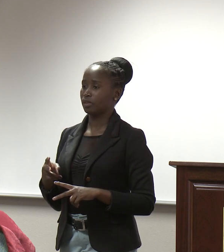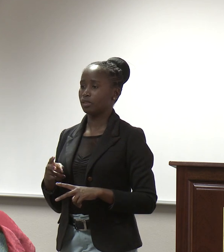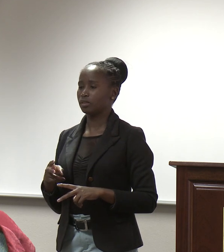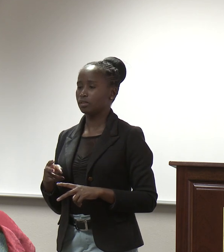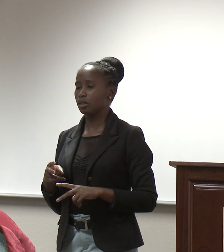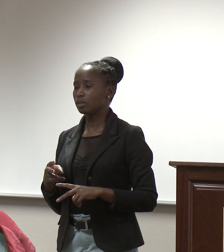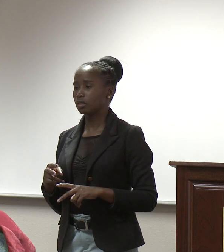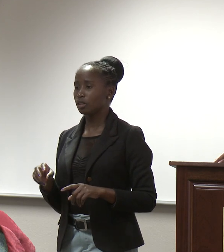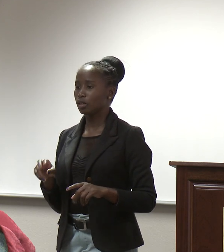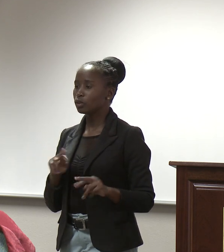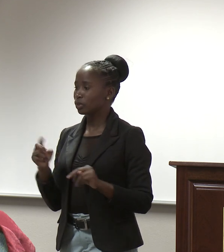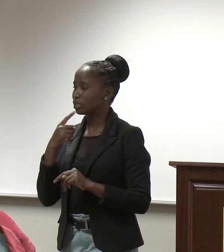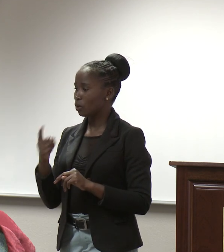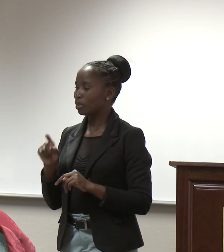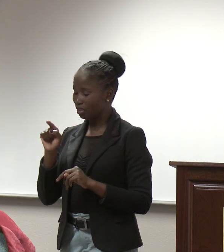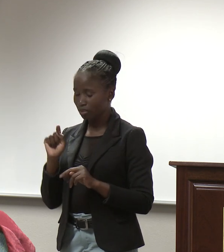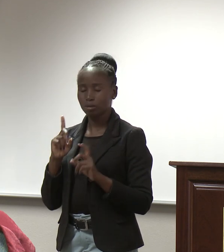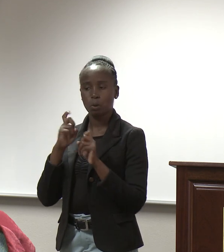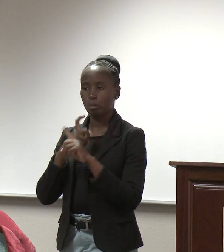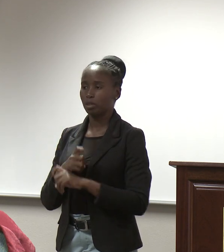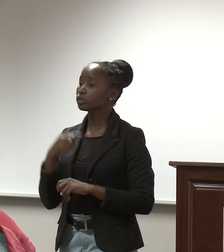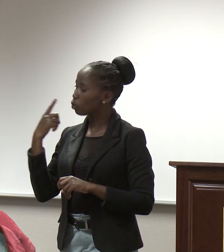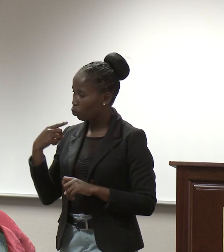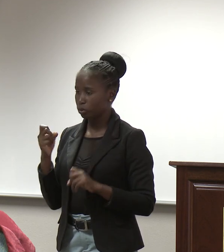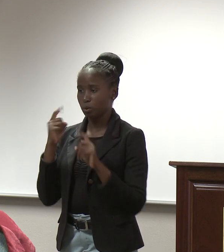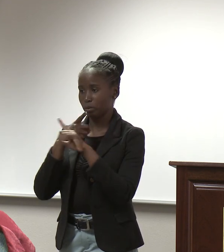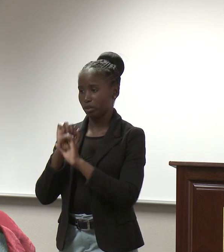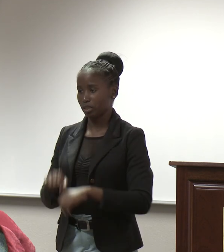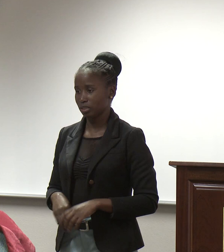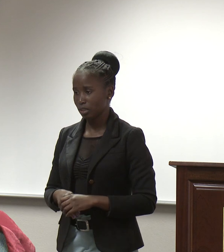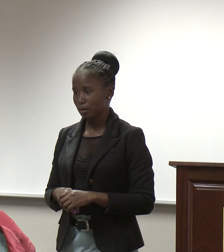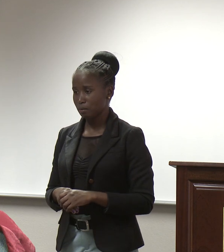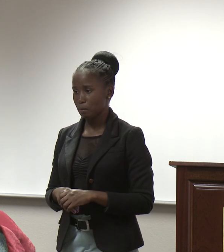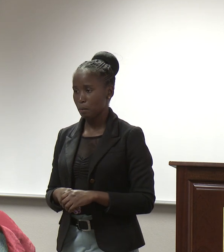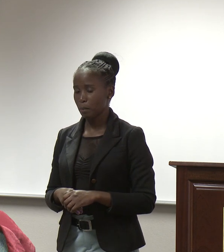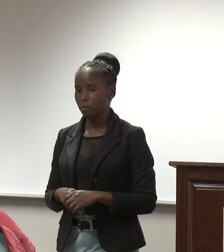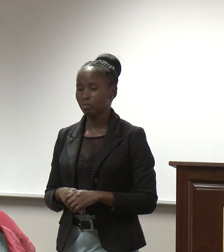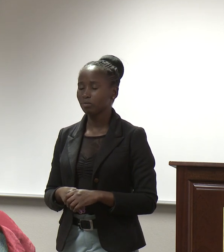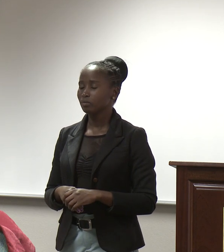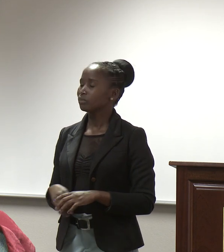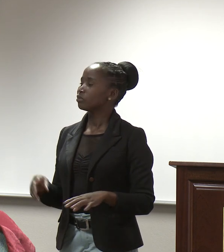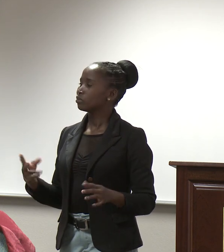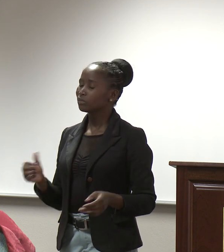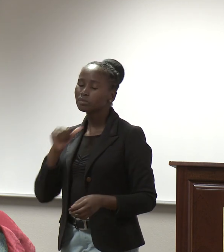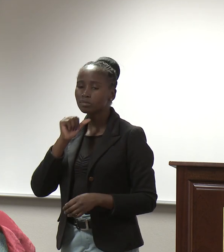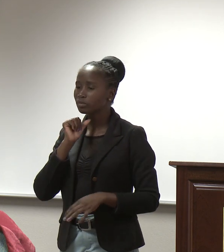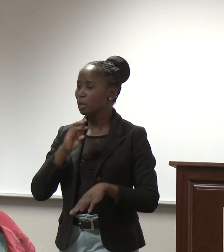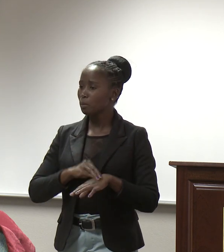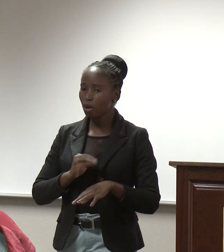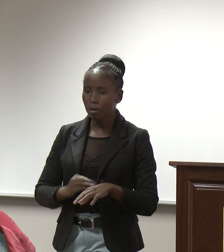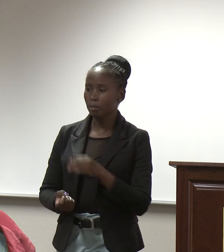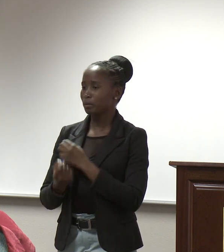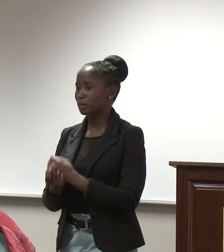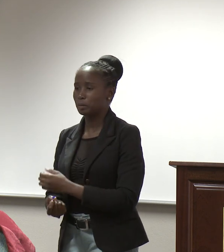that this is complex. It's always complex, these things, right? Because in spite of all these problems that we are facing, there is a very interesting